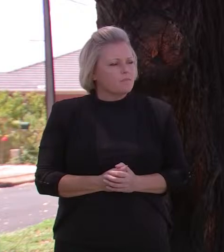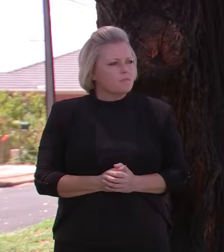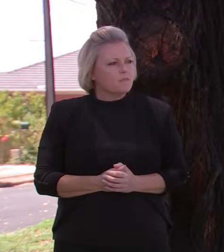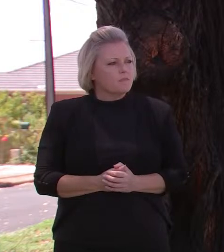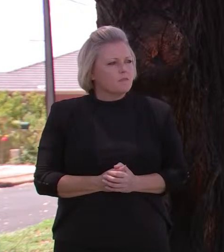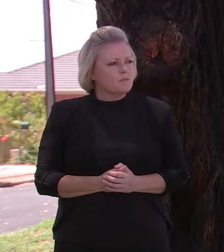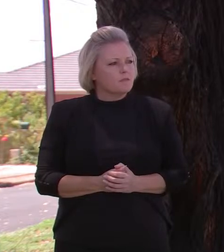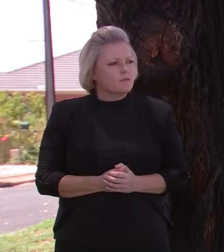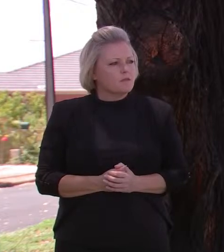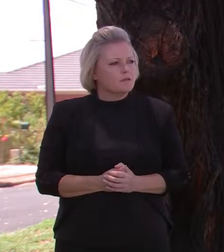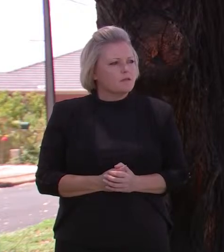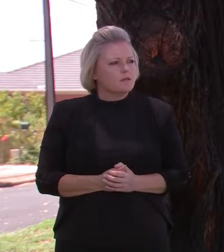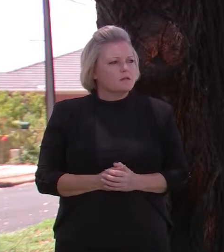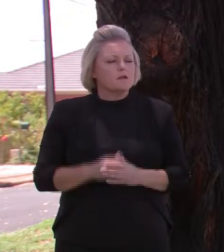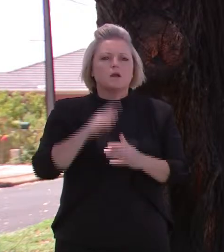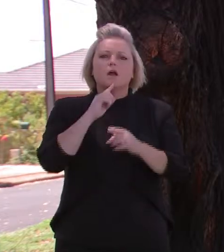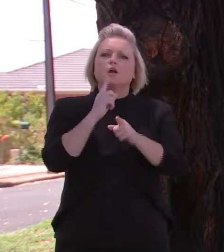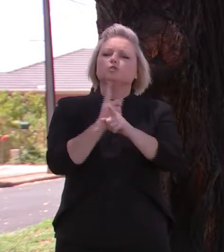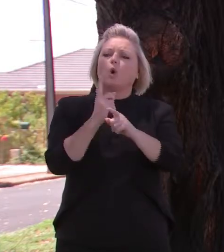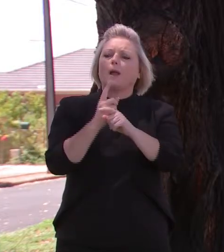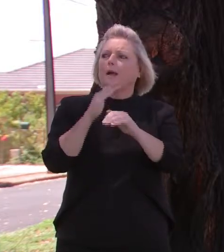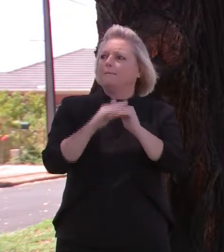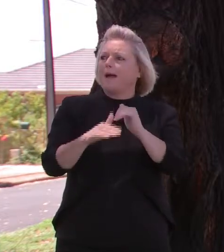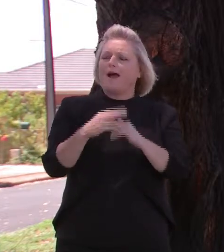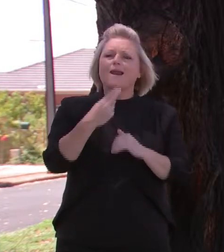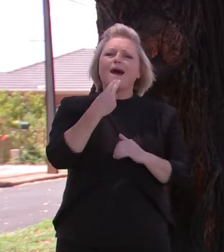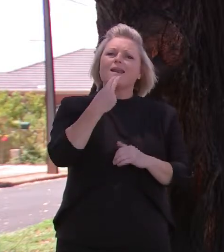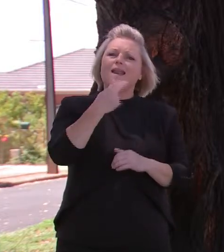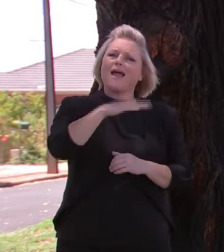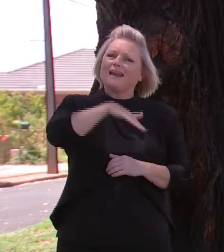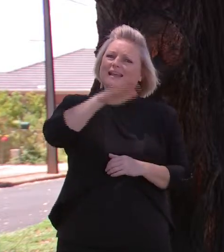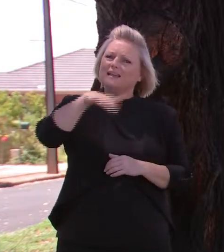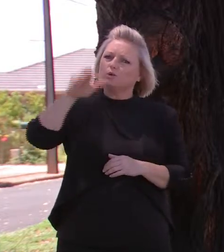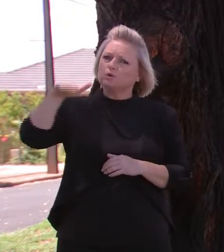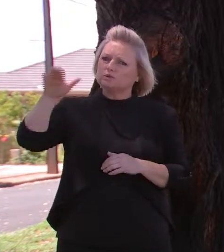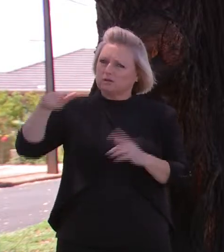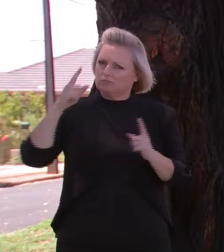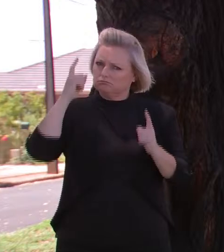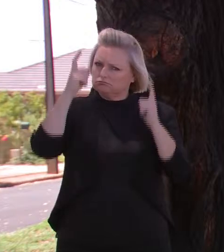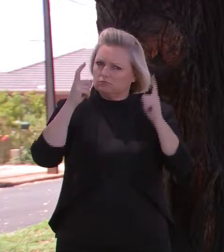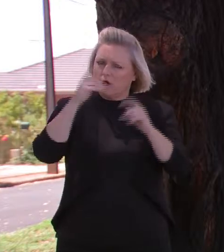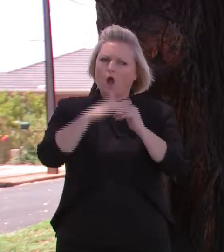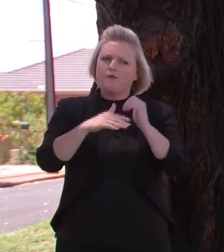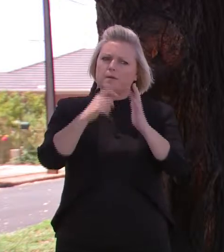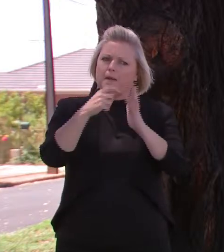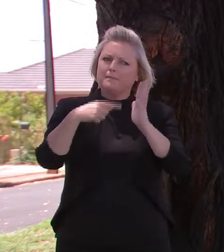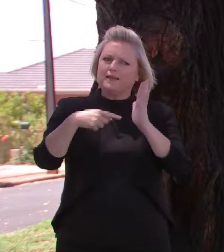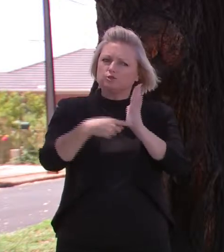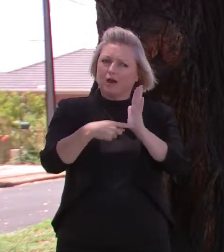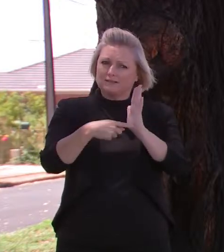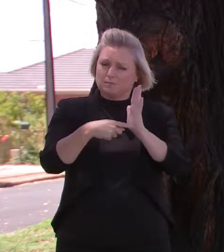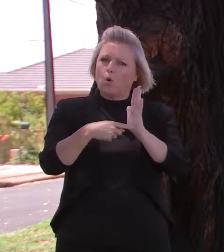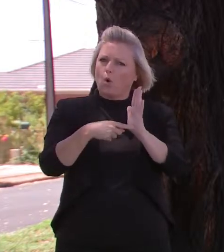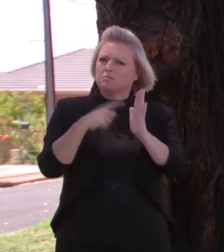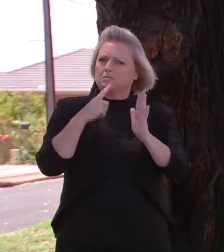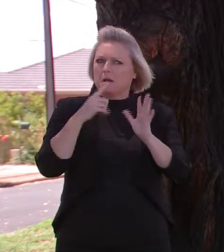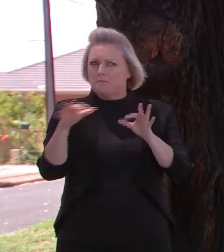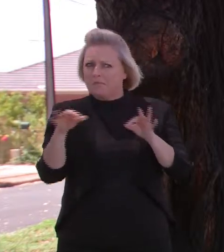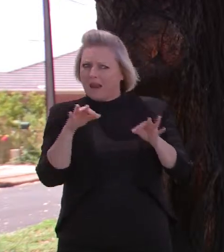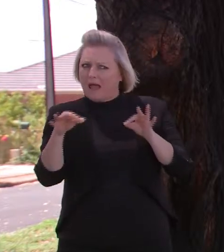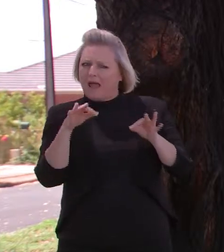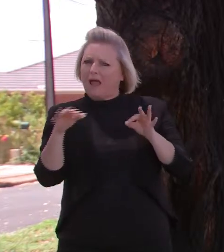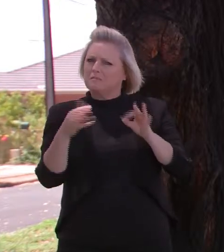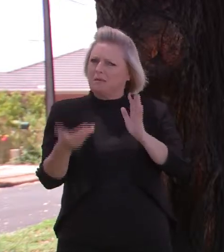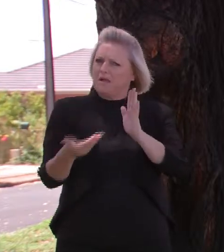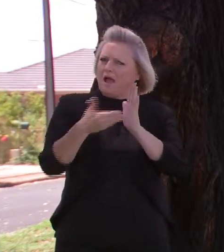you know, it might cost billions of dollars to put rail in. Do you think there's any viable solution to the issue there of potentially putting rail into the